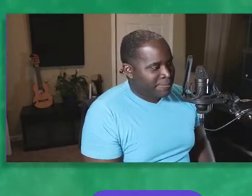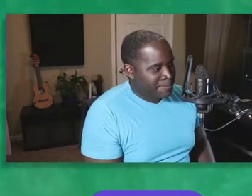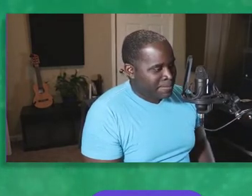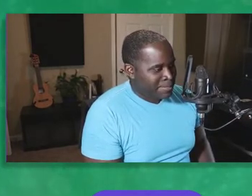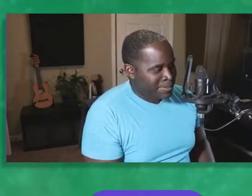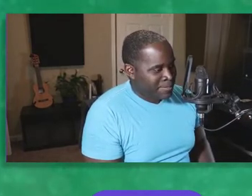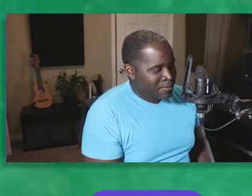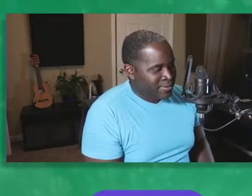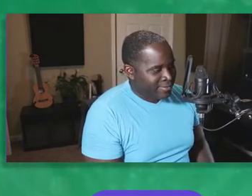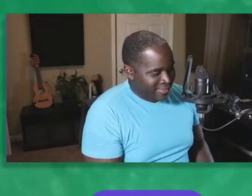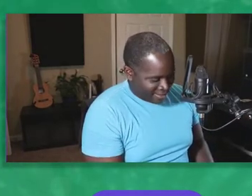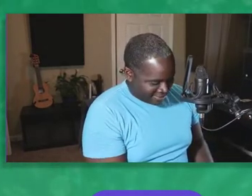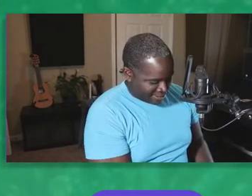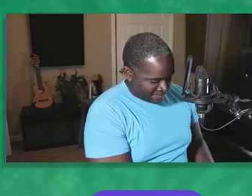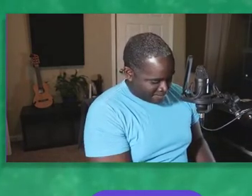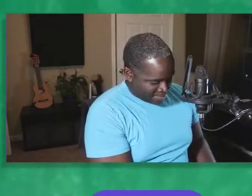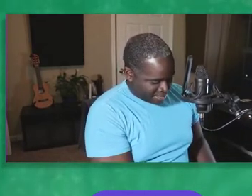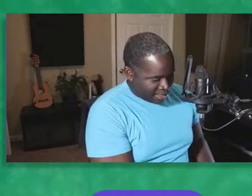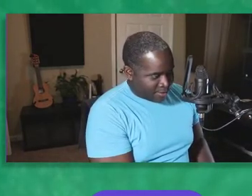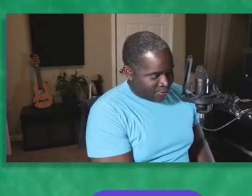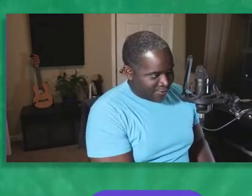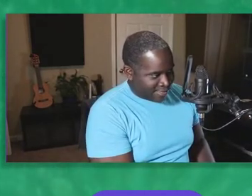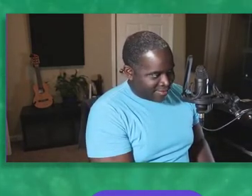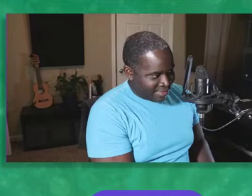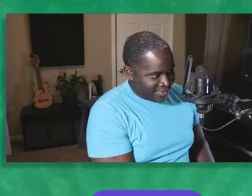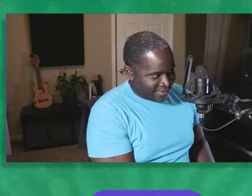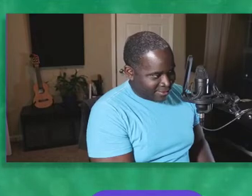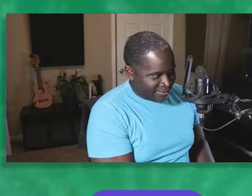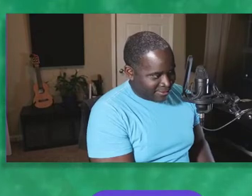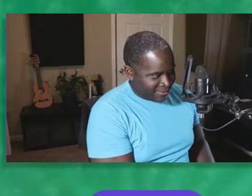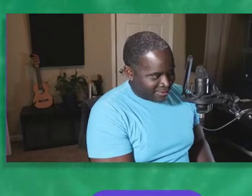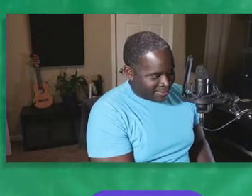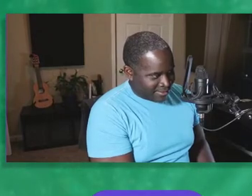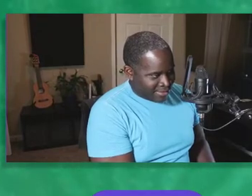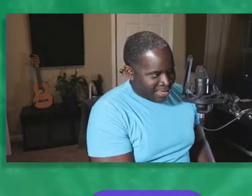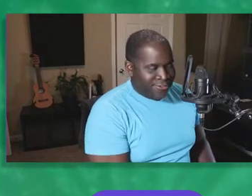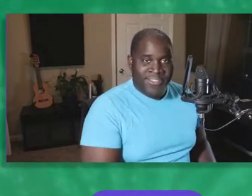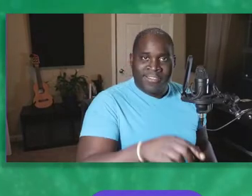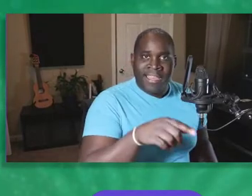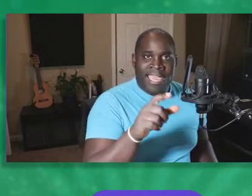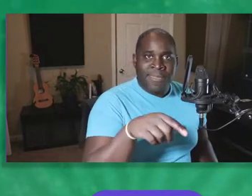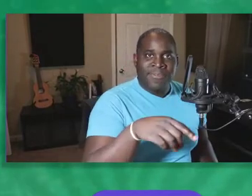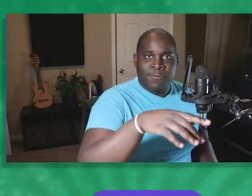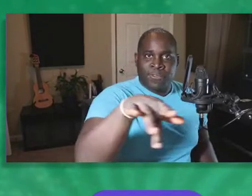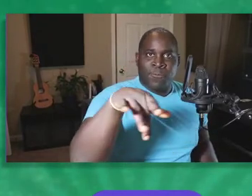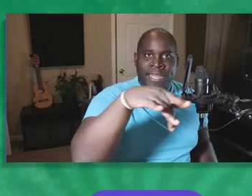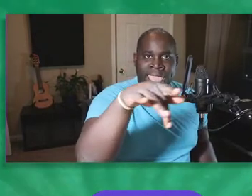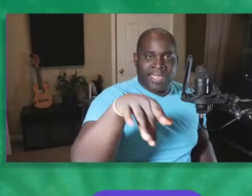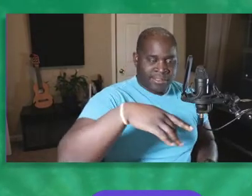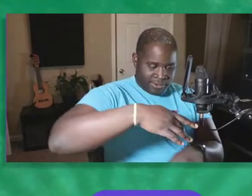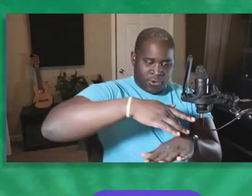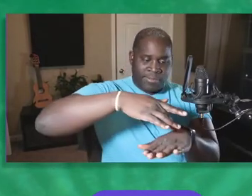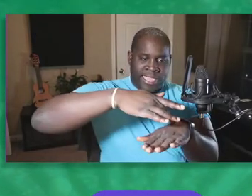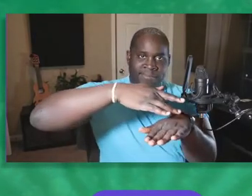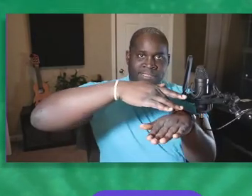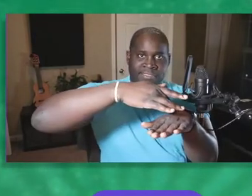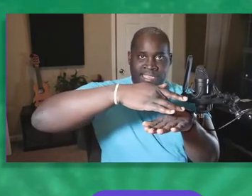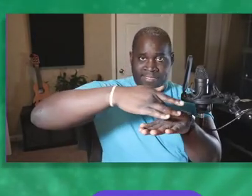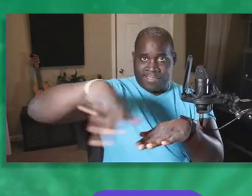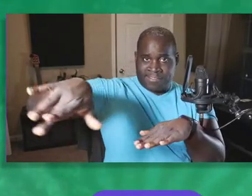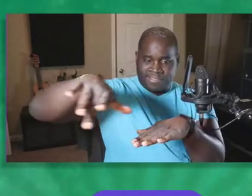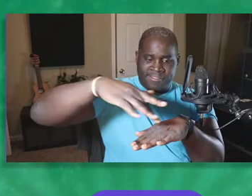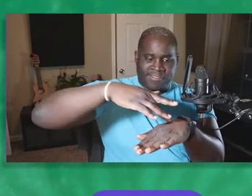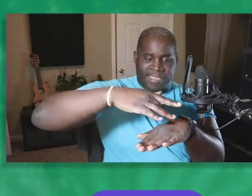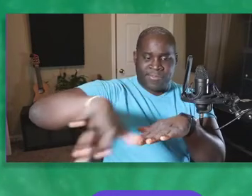All right, moving on to the next scene. She said seat. She signed empty with one hand. Normally empty's